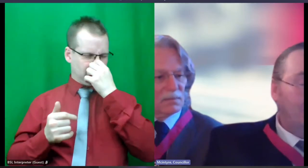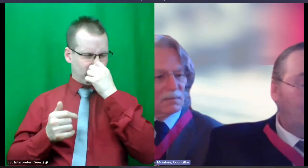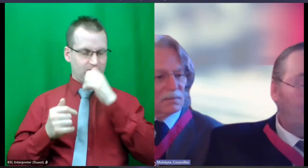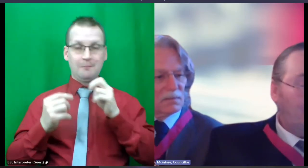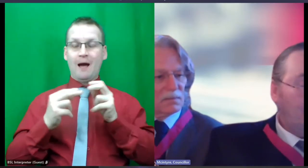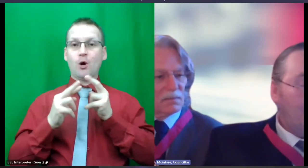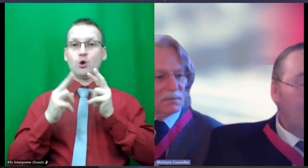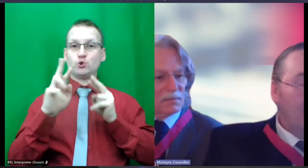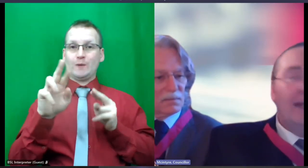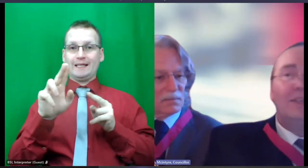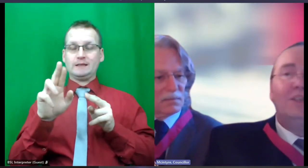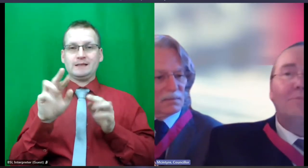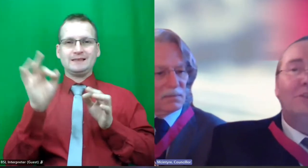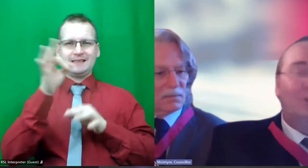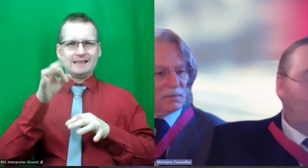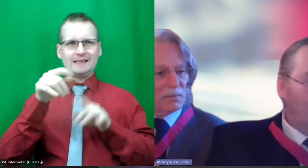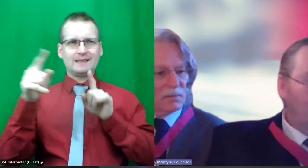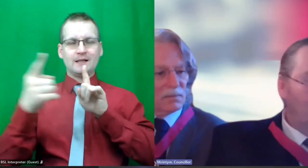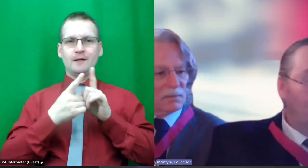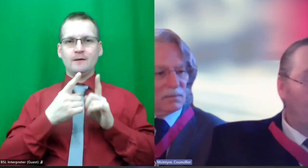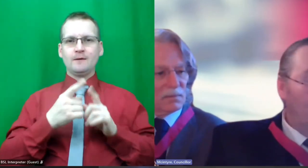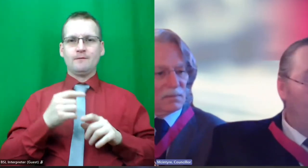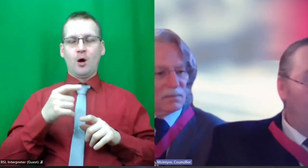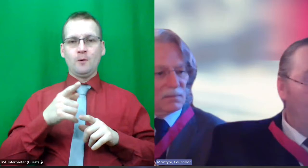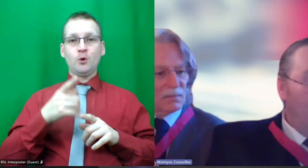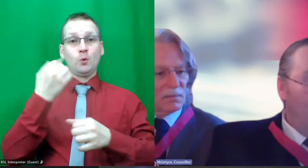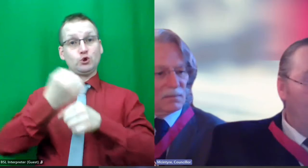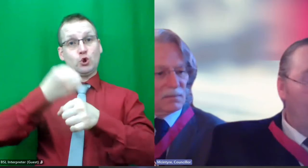cities, German students,